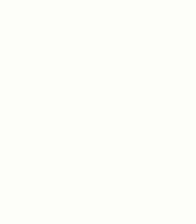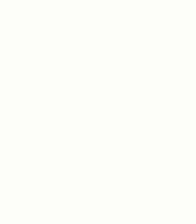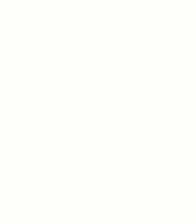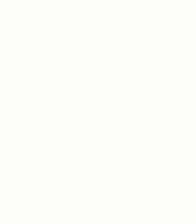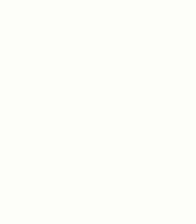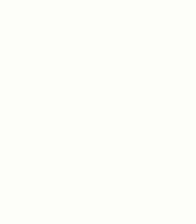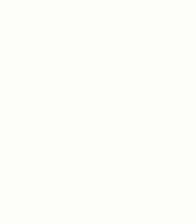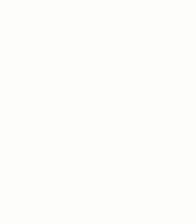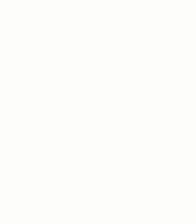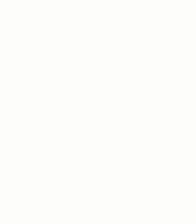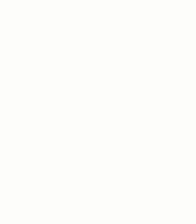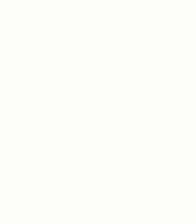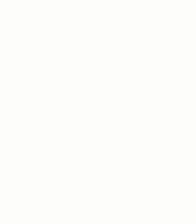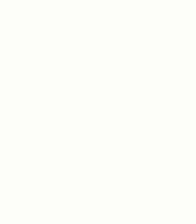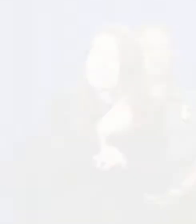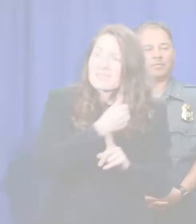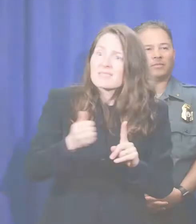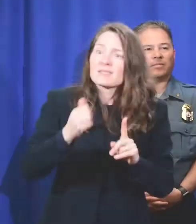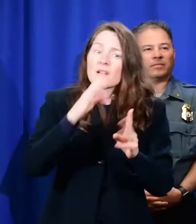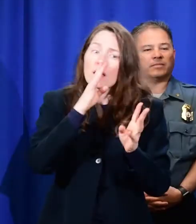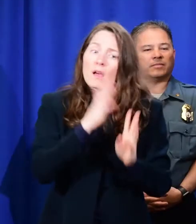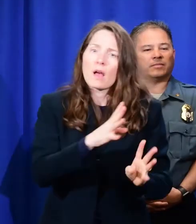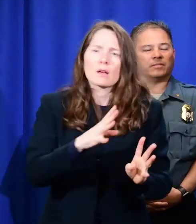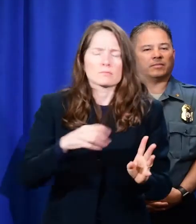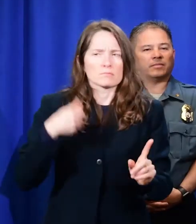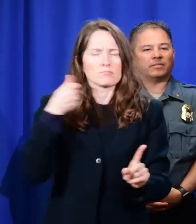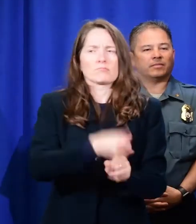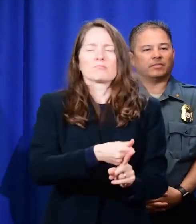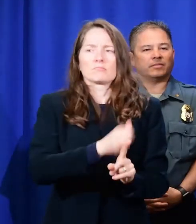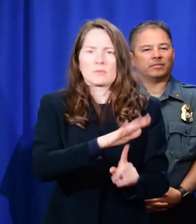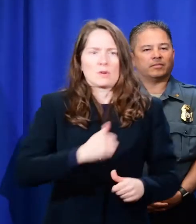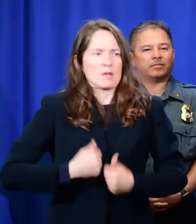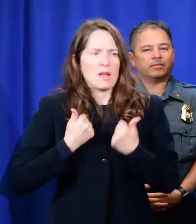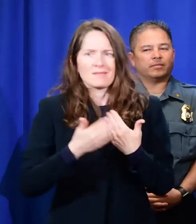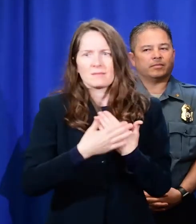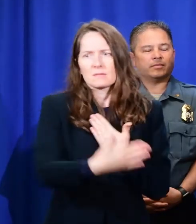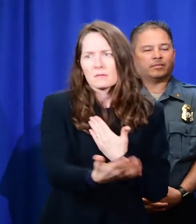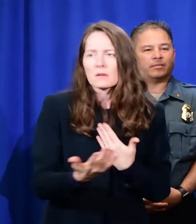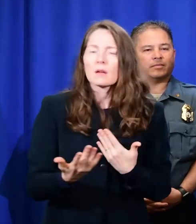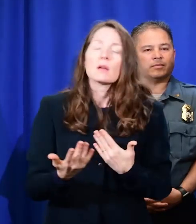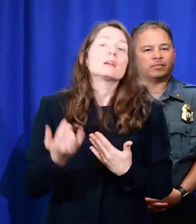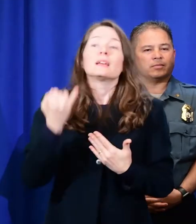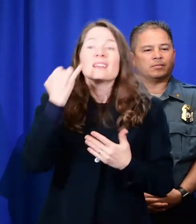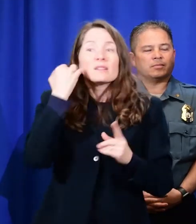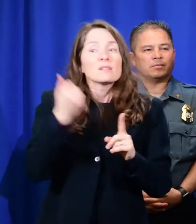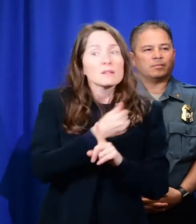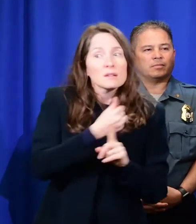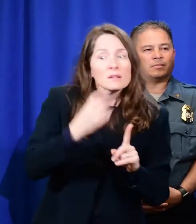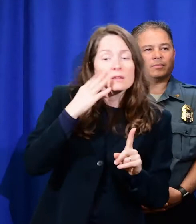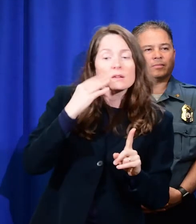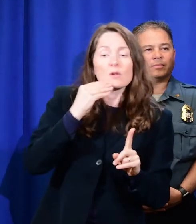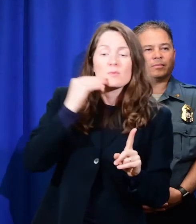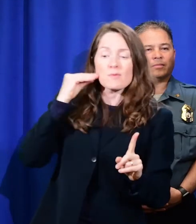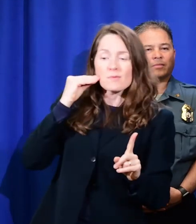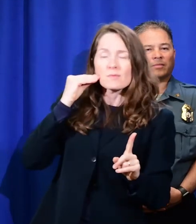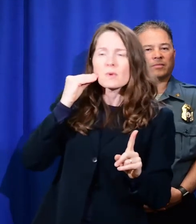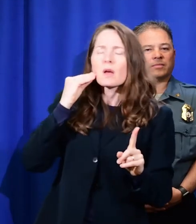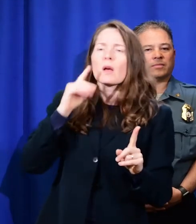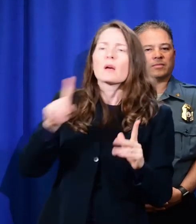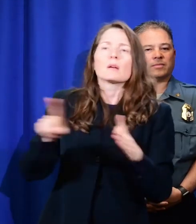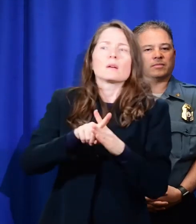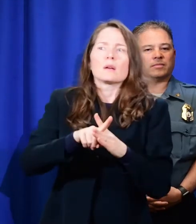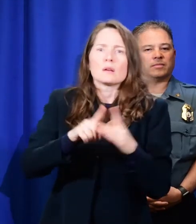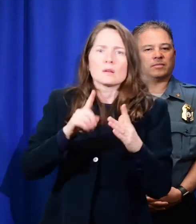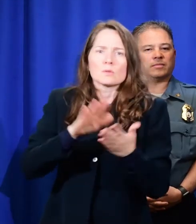When our children are abused, they become less likely to succeed in school. They have a harder time establishing